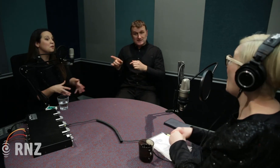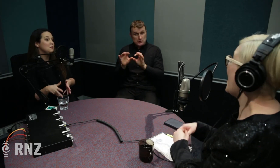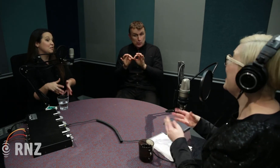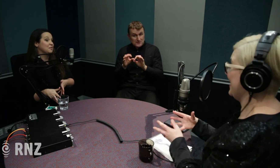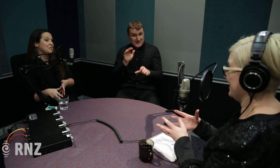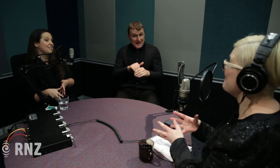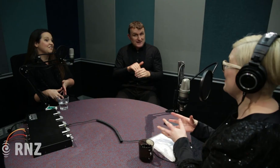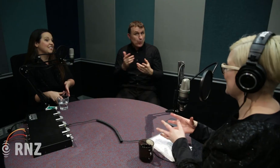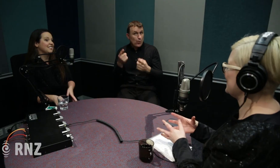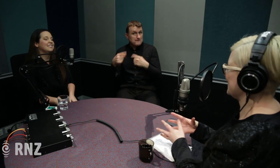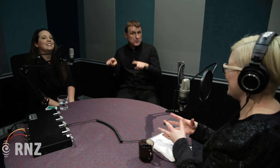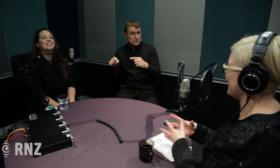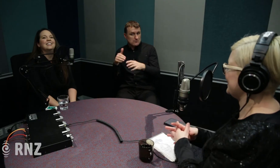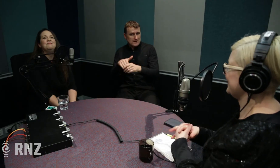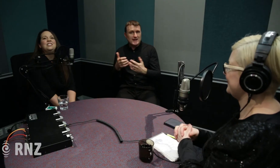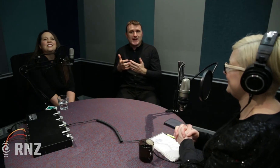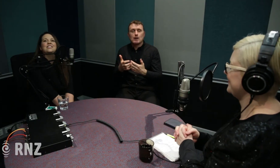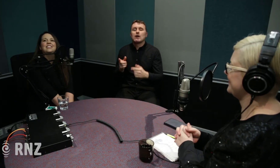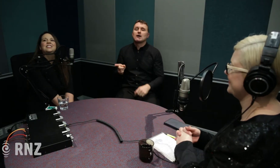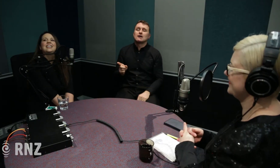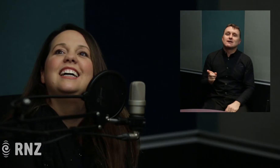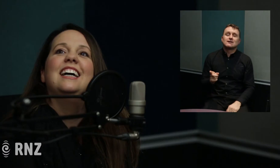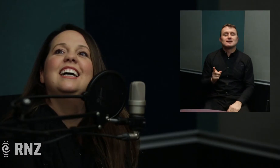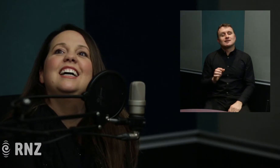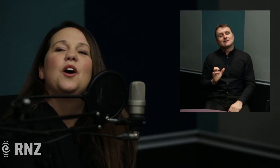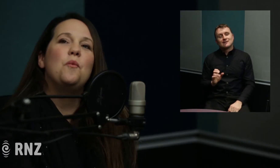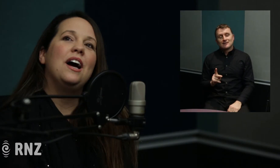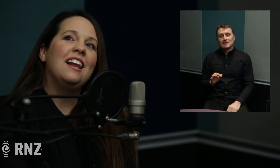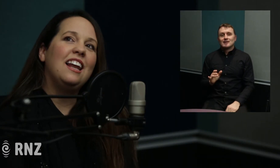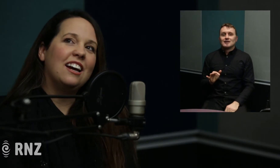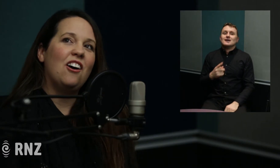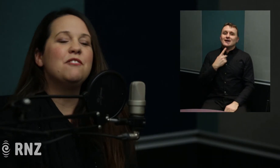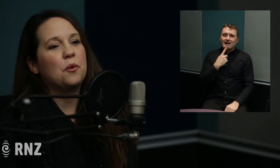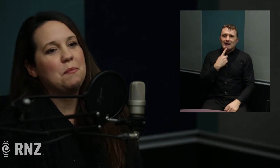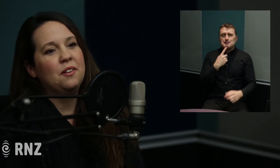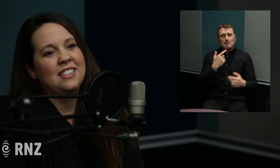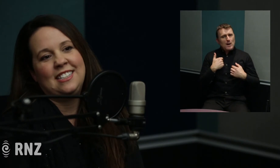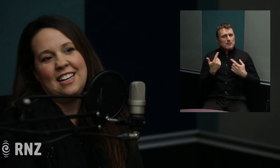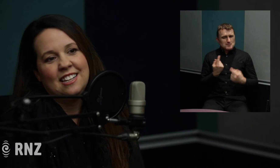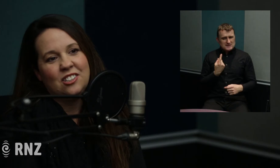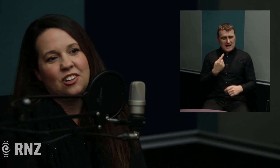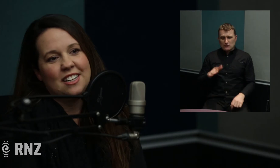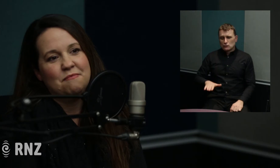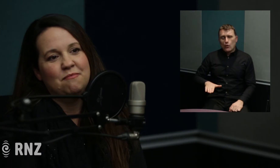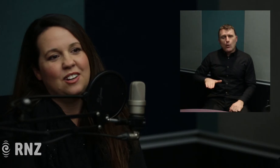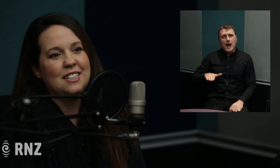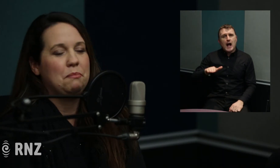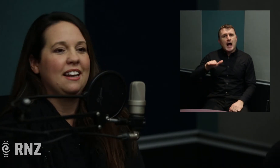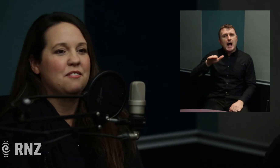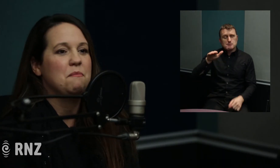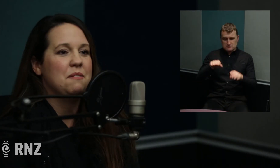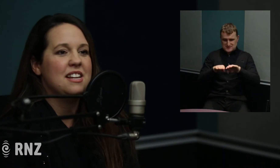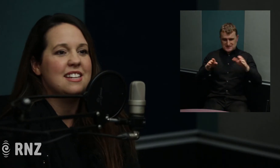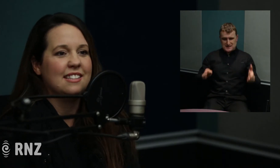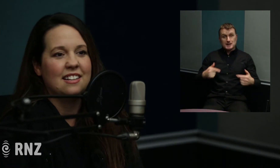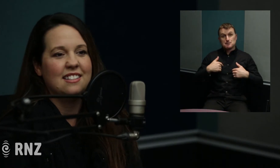general, or the musical side of it? The musical side of it. The musical side of it. Well, I kind of grew up on the stage. I did